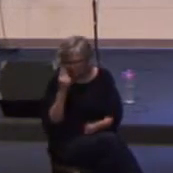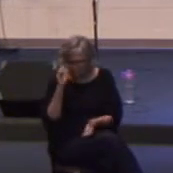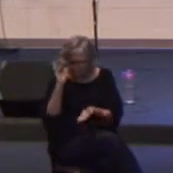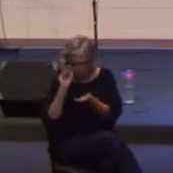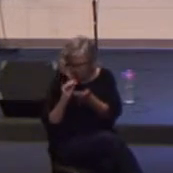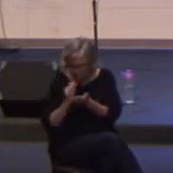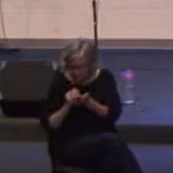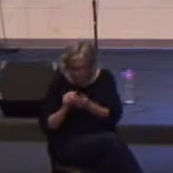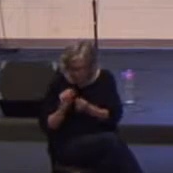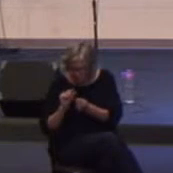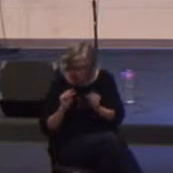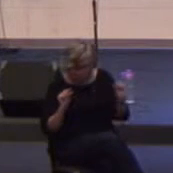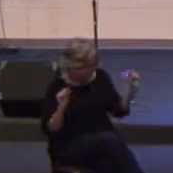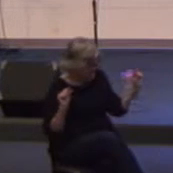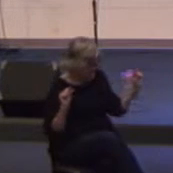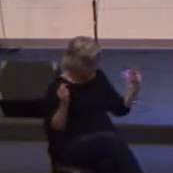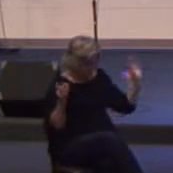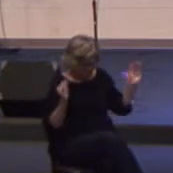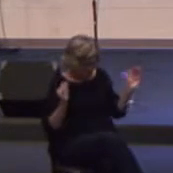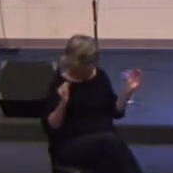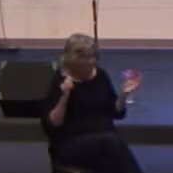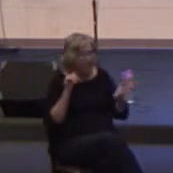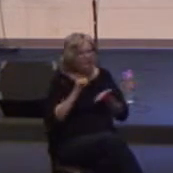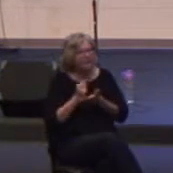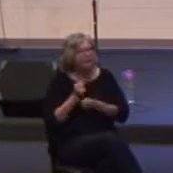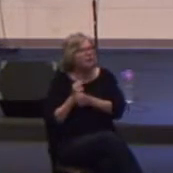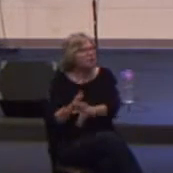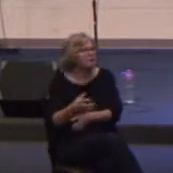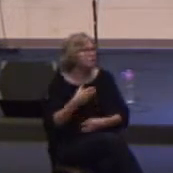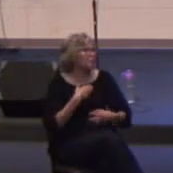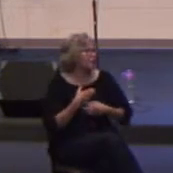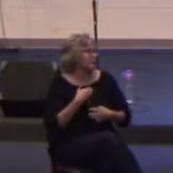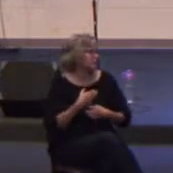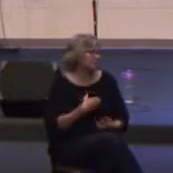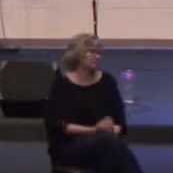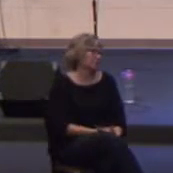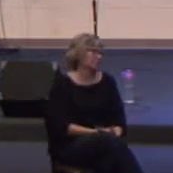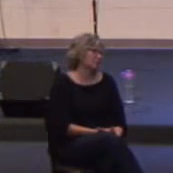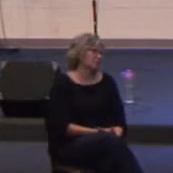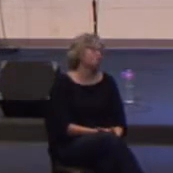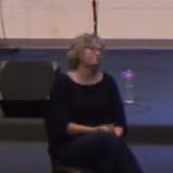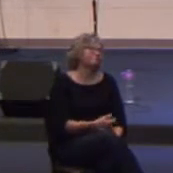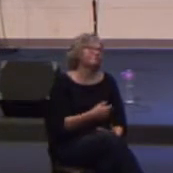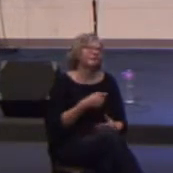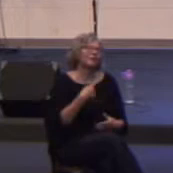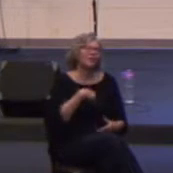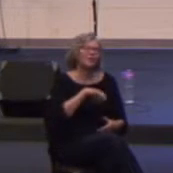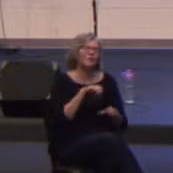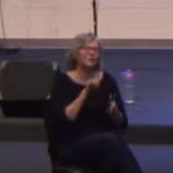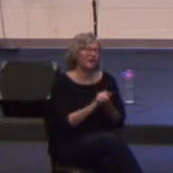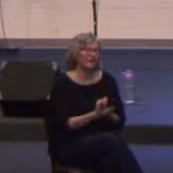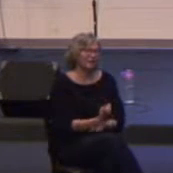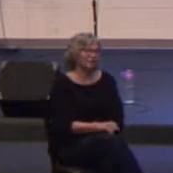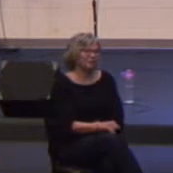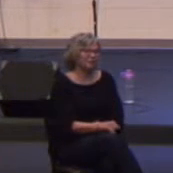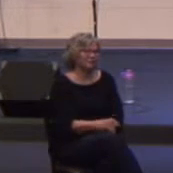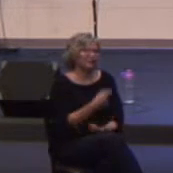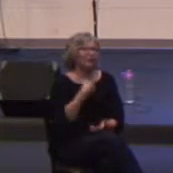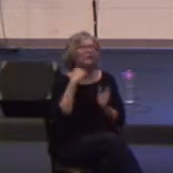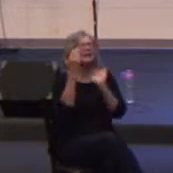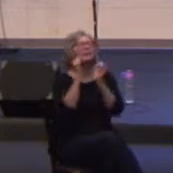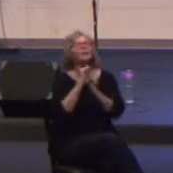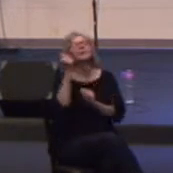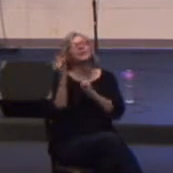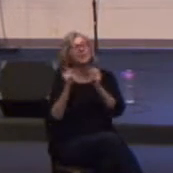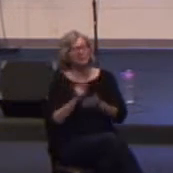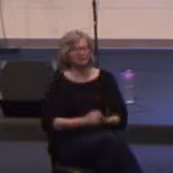that causes them to grumble. And I think we see this in our own lives. We do this when we compare ourselves to